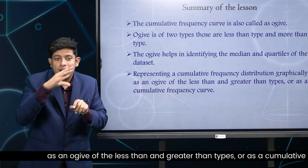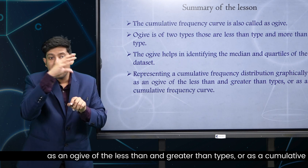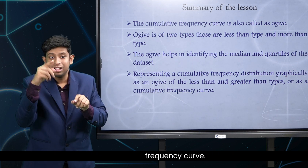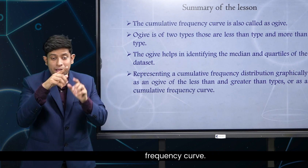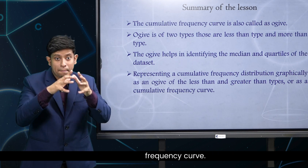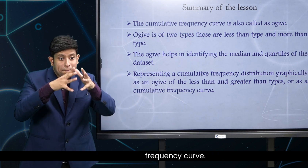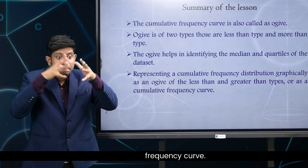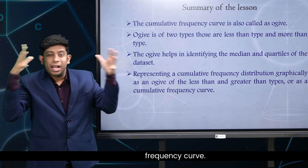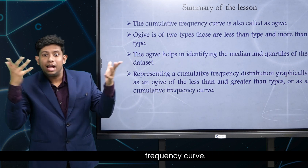cumulative frequency curve.